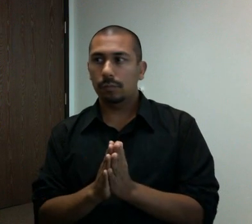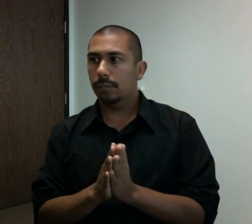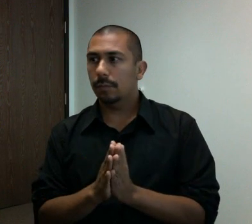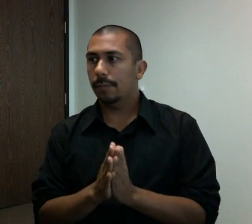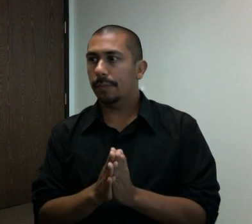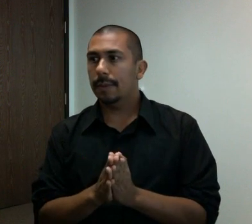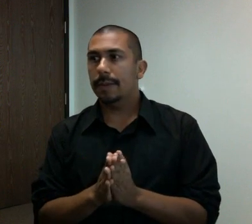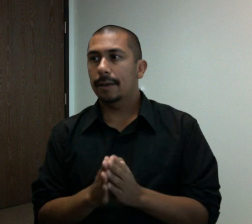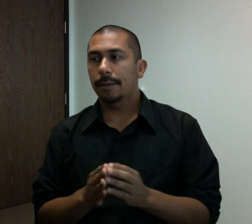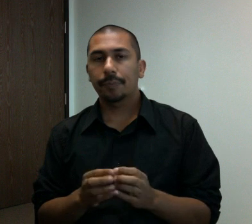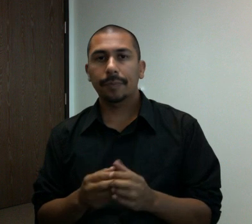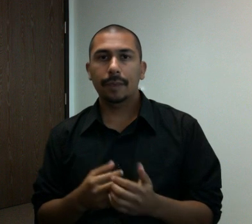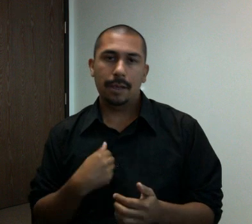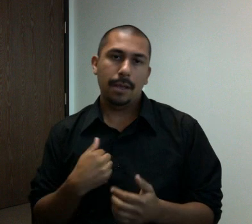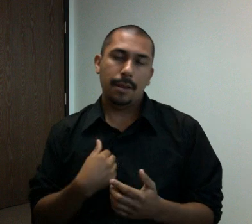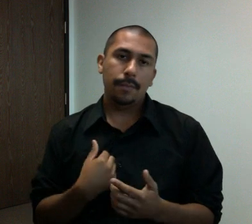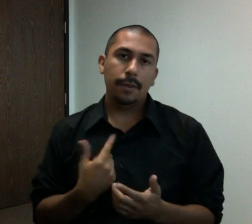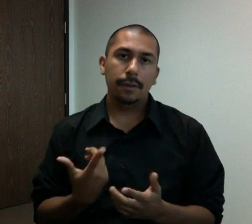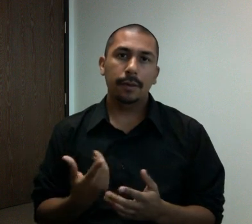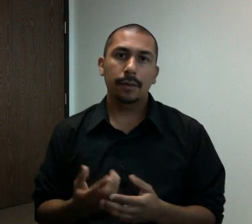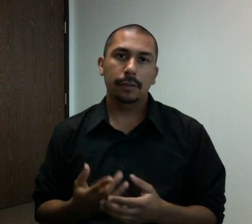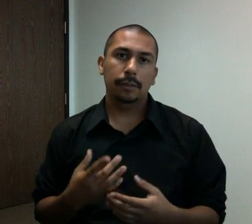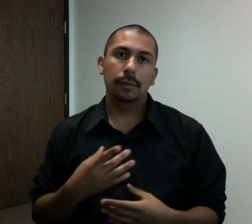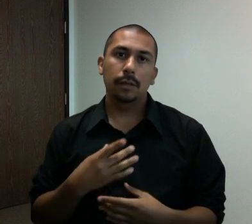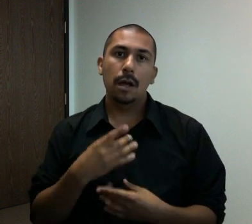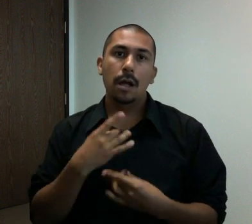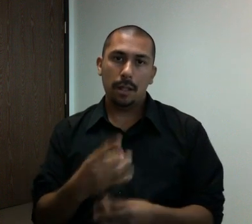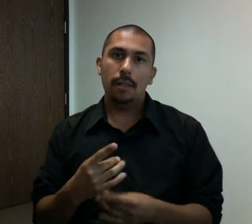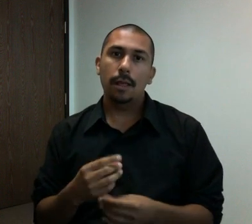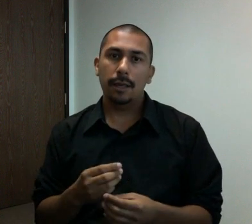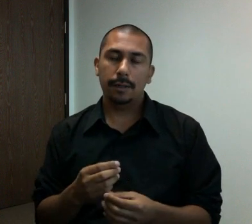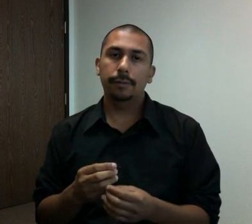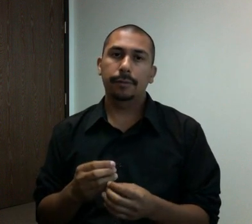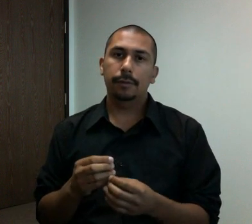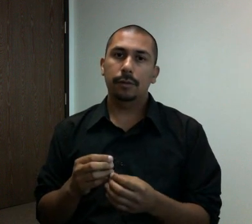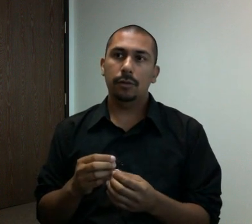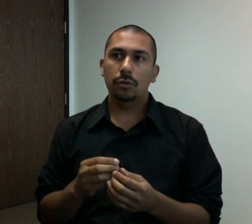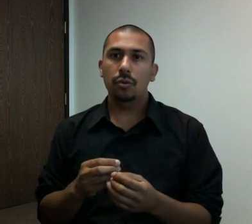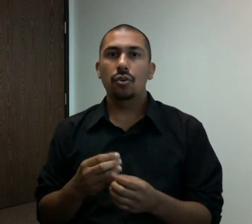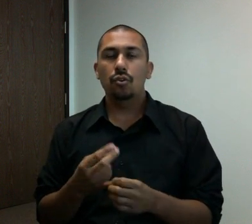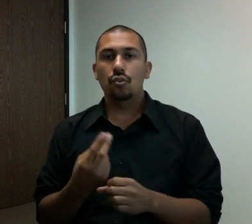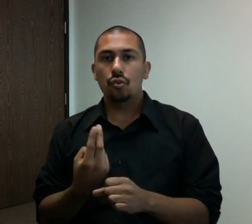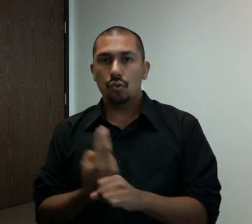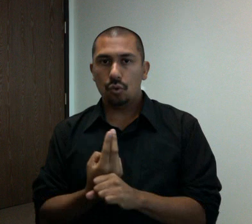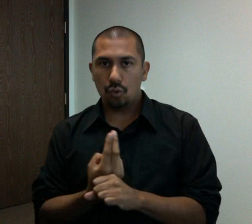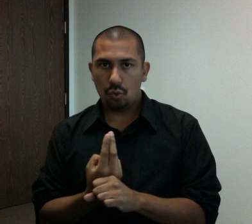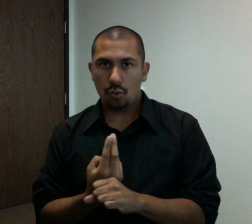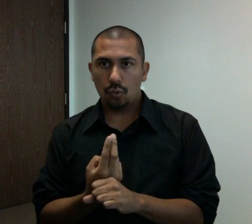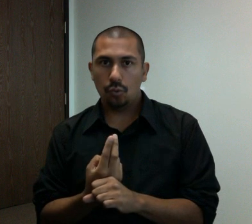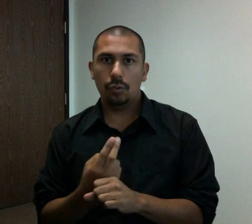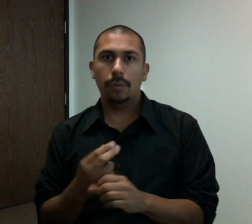that's one thing I like to do with this reading class that I teach. And I have one more example that I